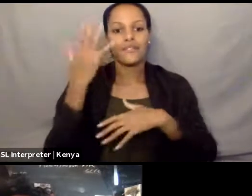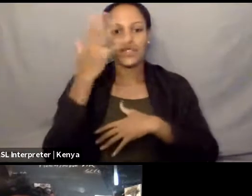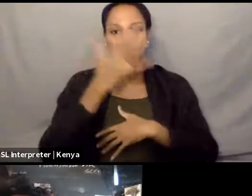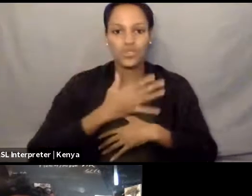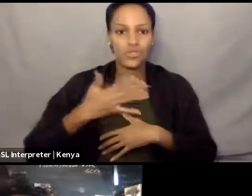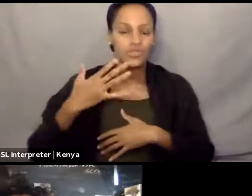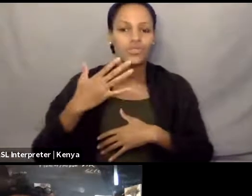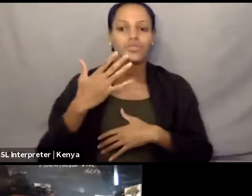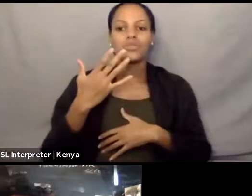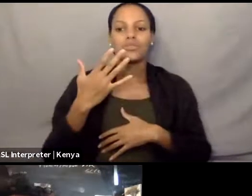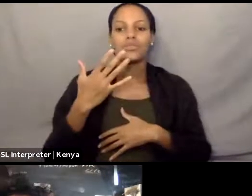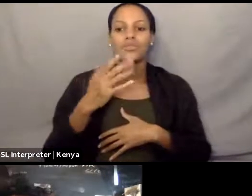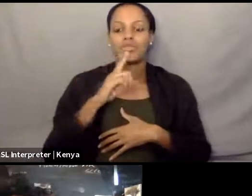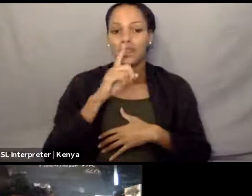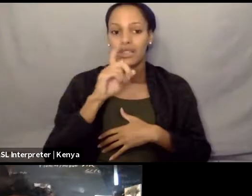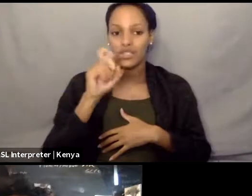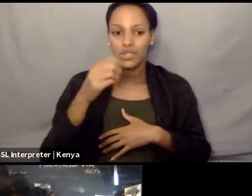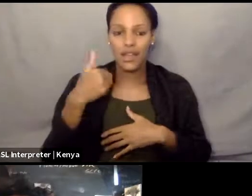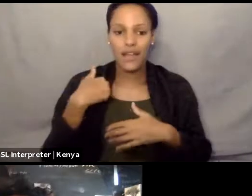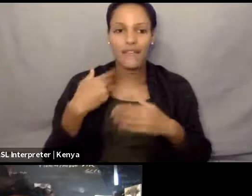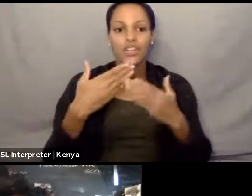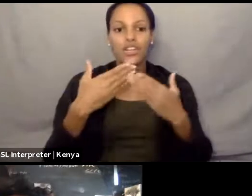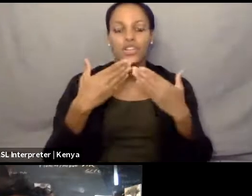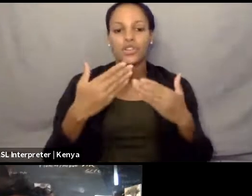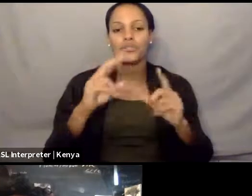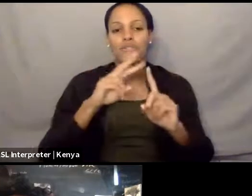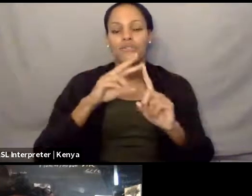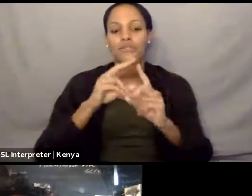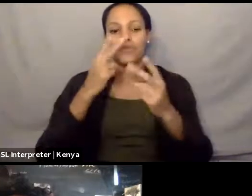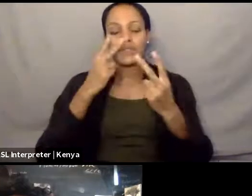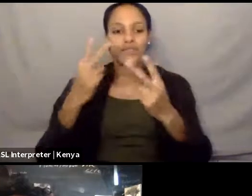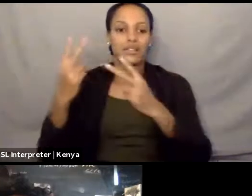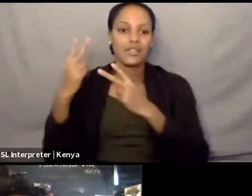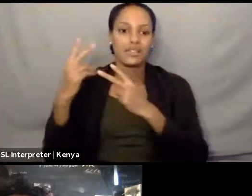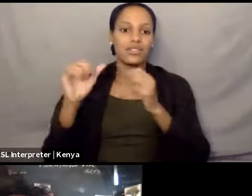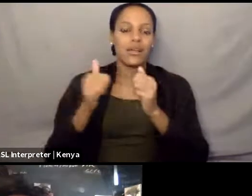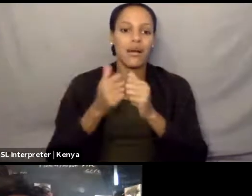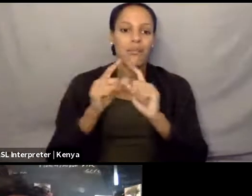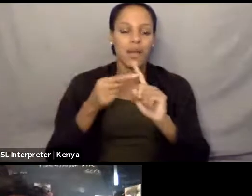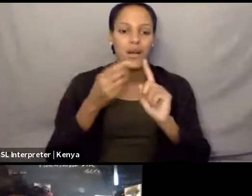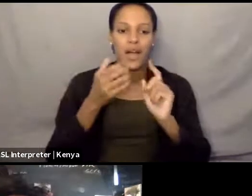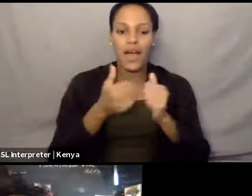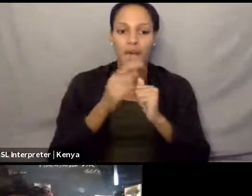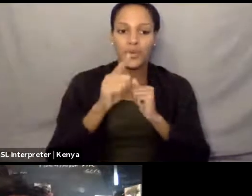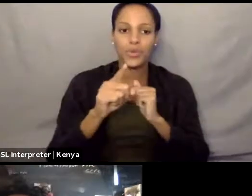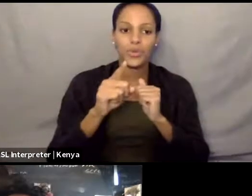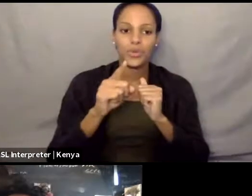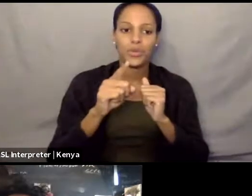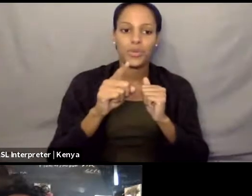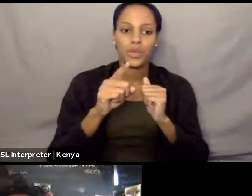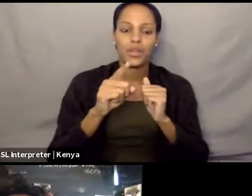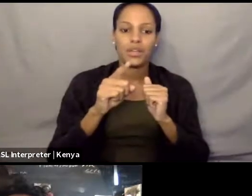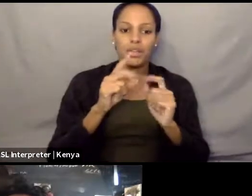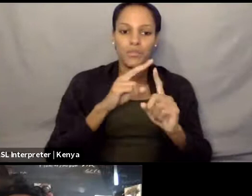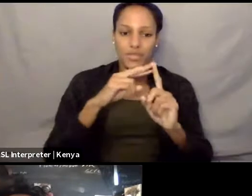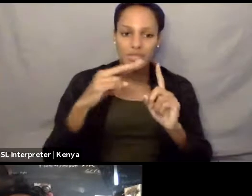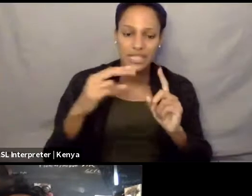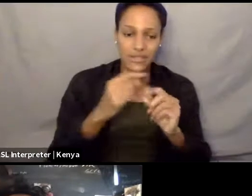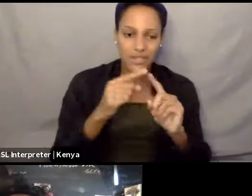our cause for reflection on your part about how you delight in things. So maybe the first